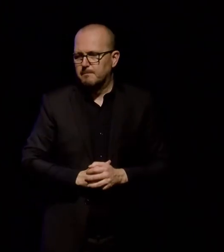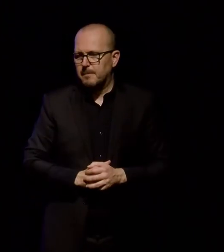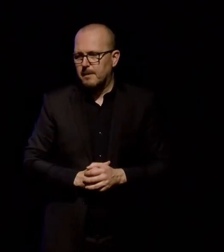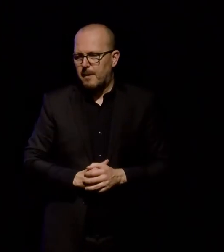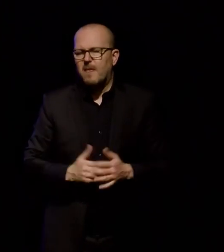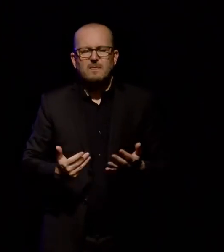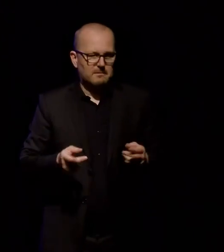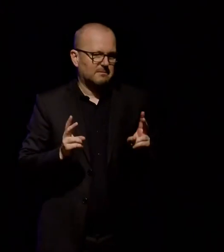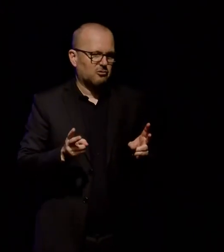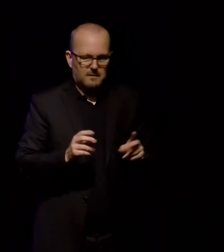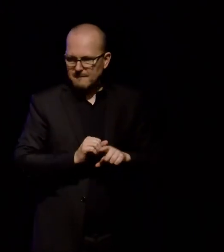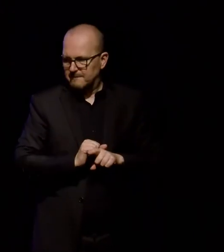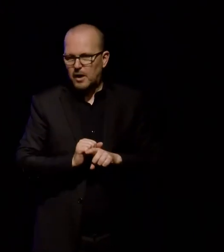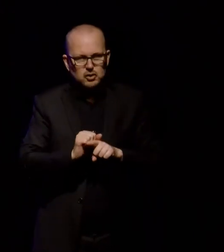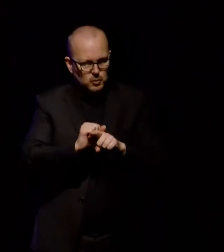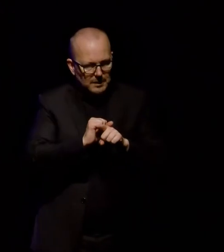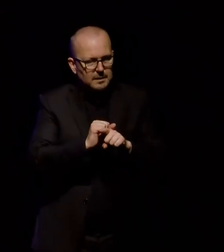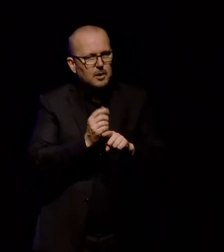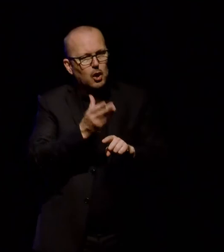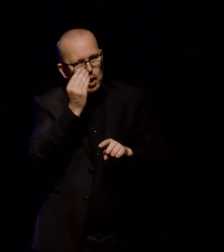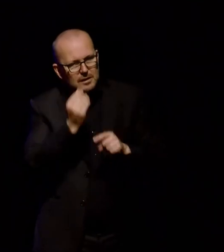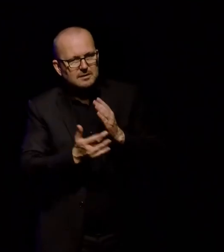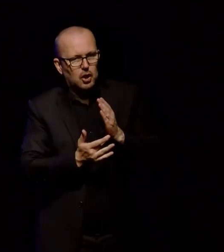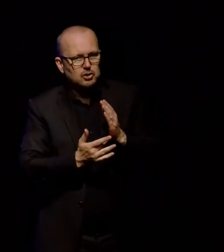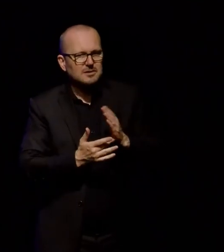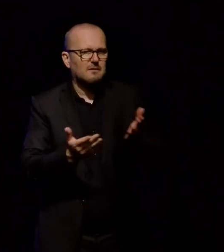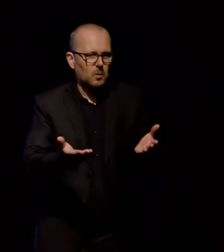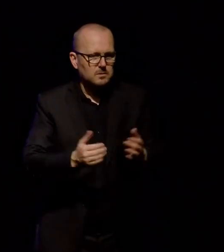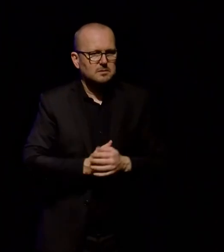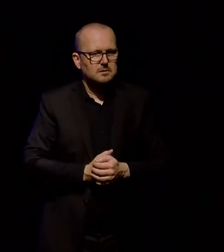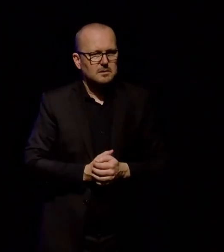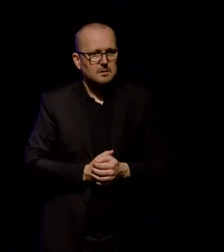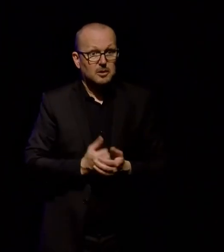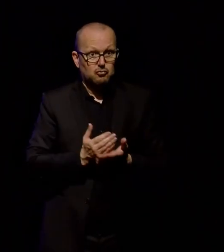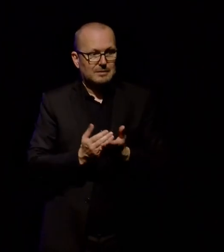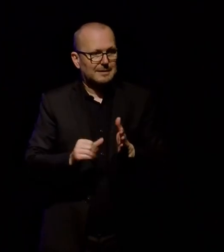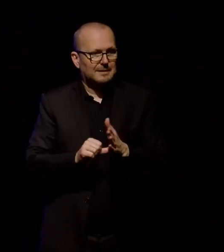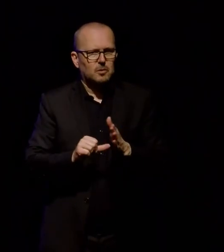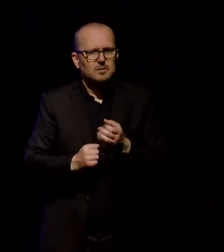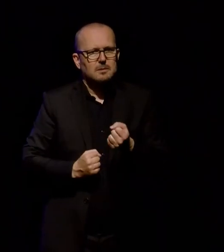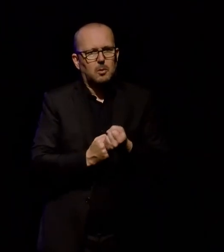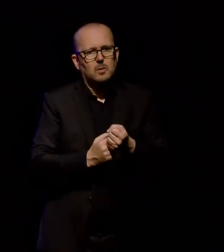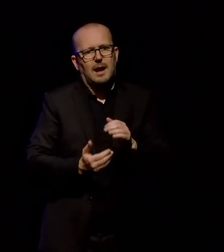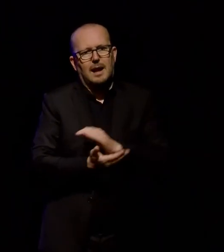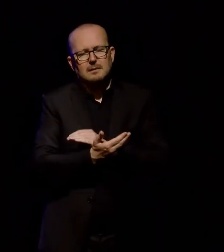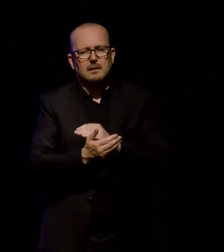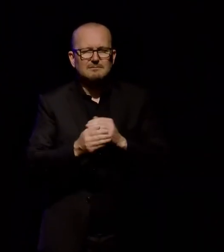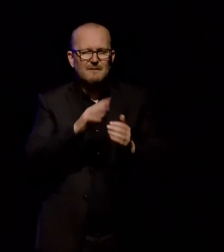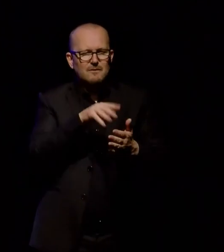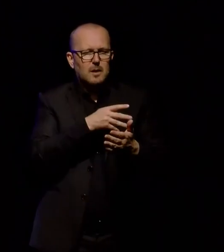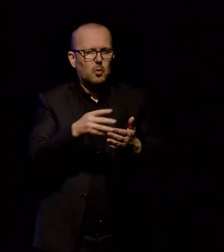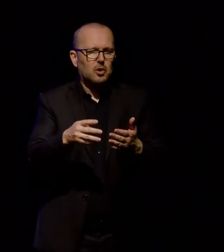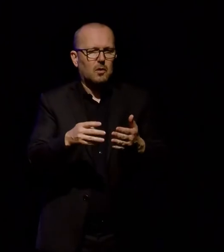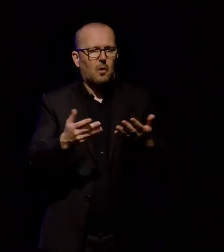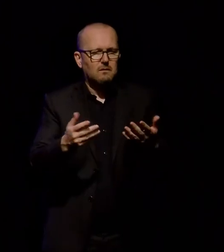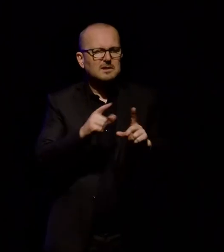fine-tuning and learning the technology actually take time, so it's really difficult to support under the framework of project implementation. So it's important